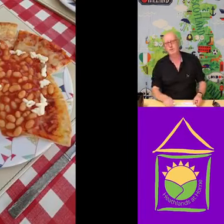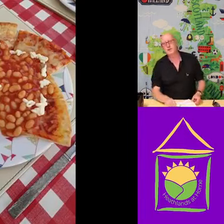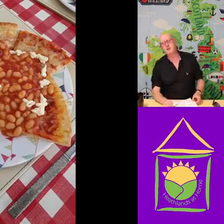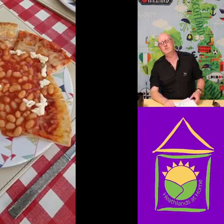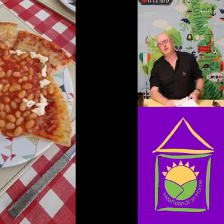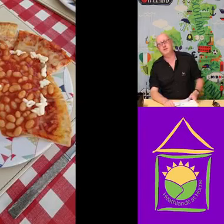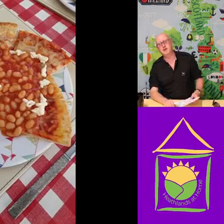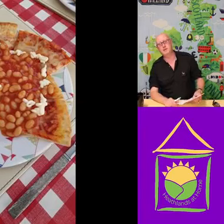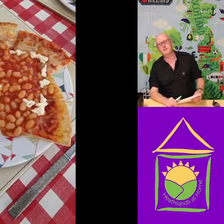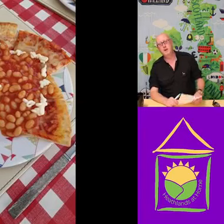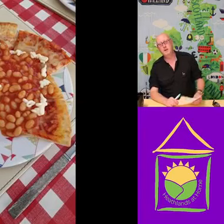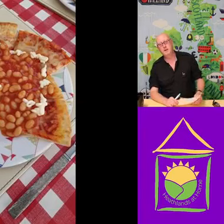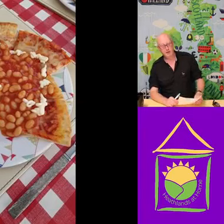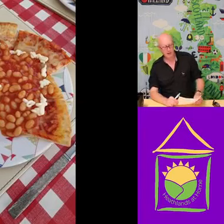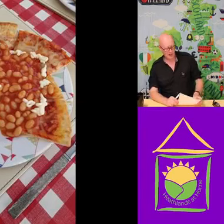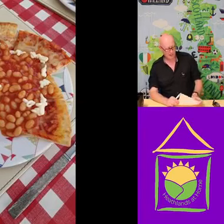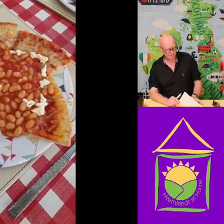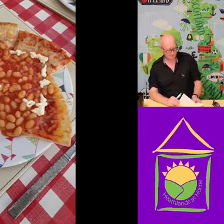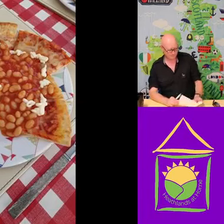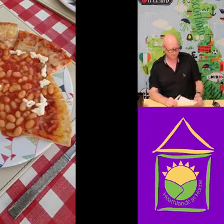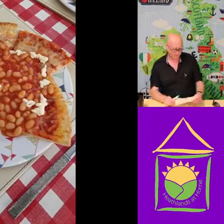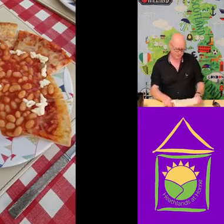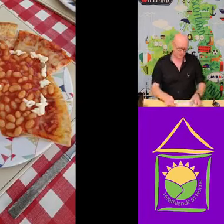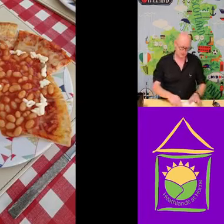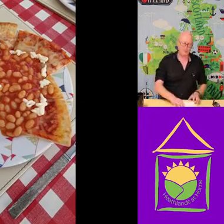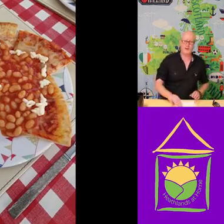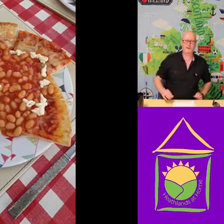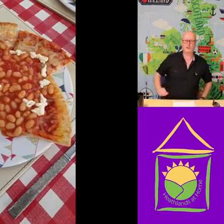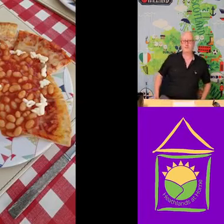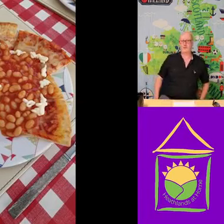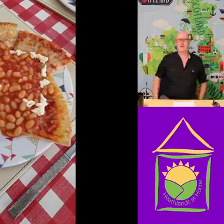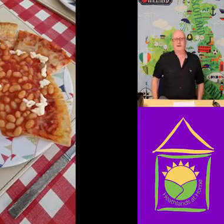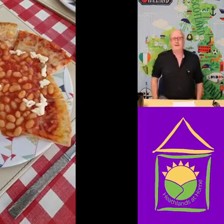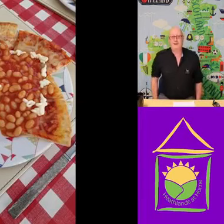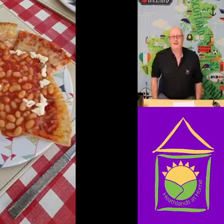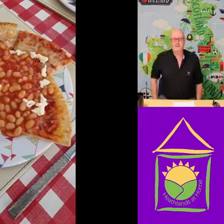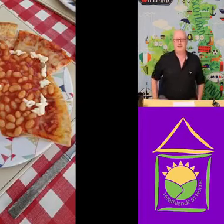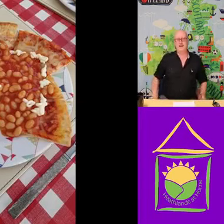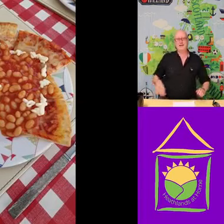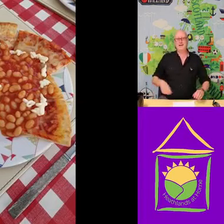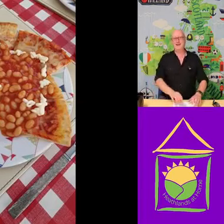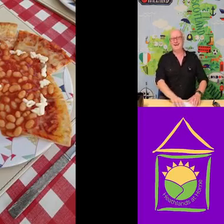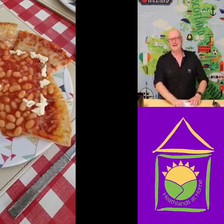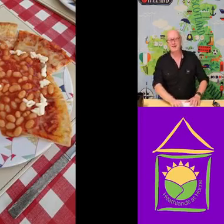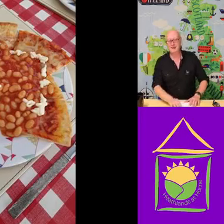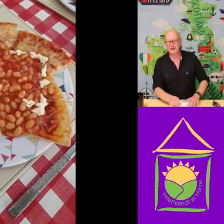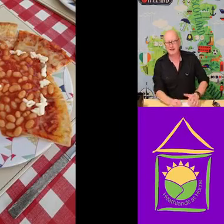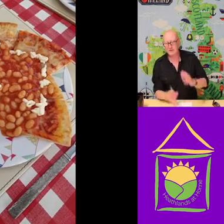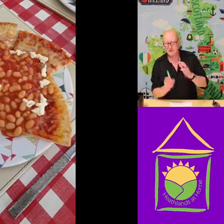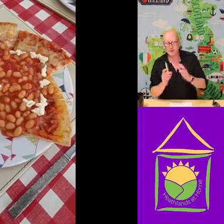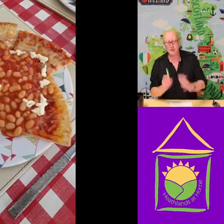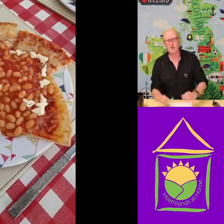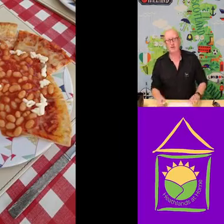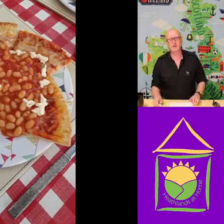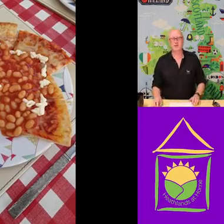things in my time. You know, ships on fire off the belt of a lion. There's quite a lot of things wrong with that. Yeah, there's a lot going on in this image.